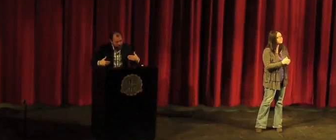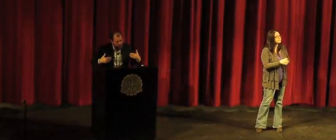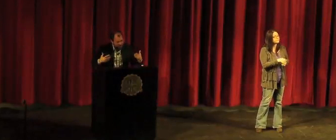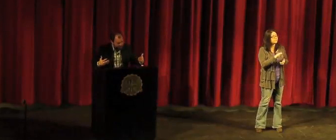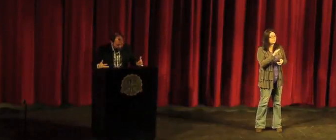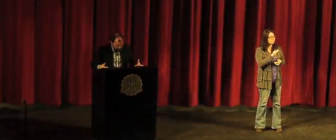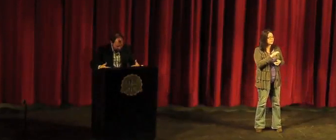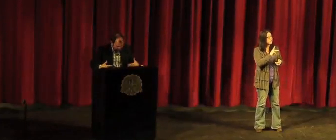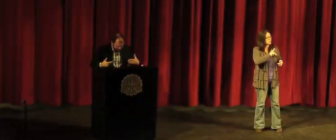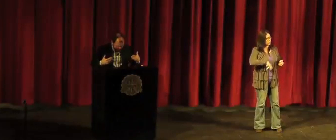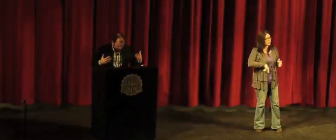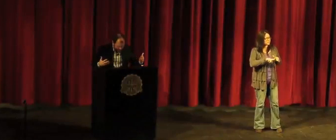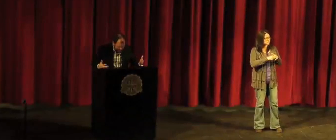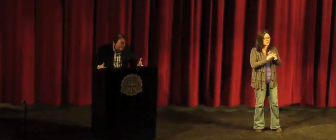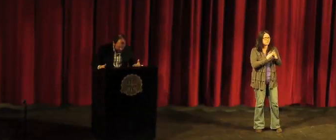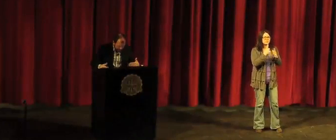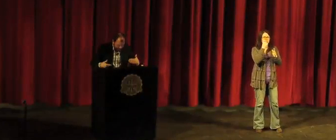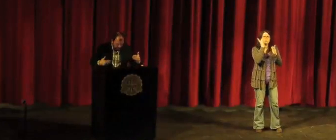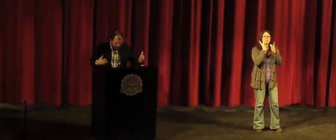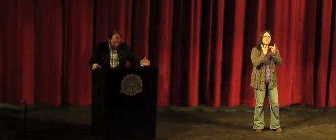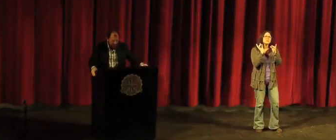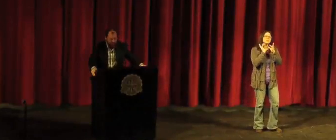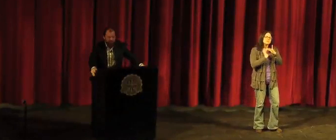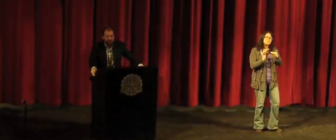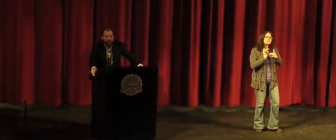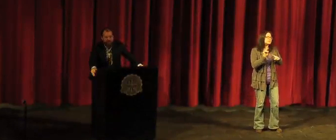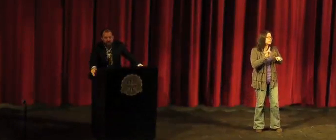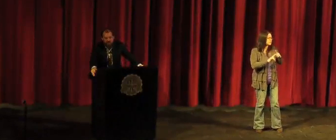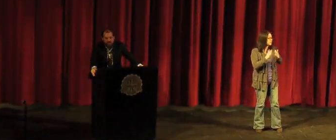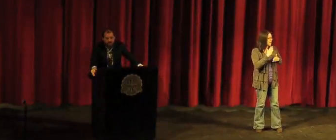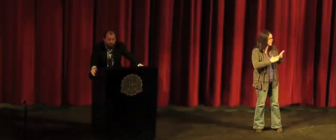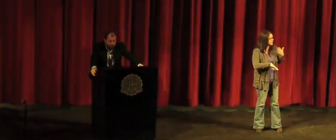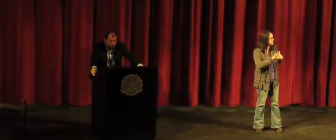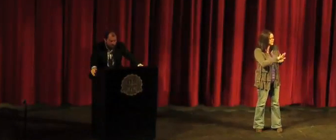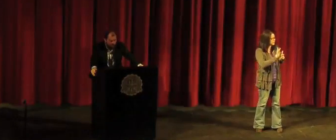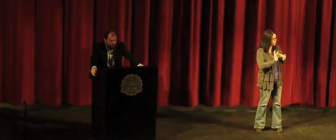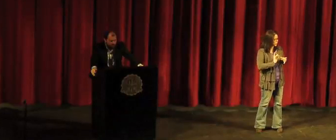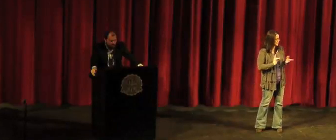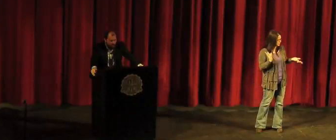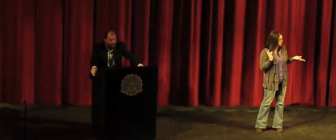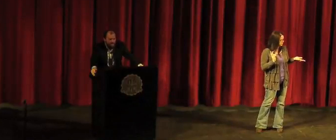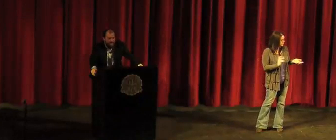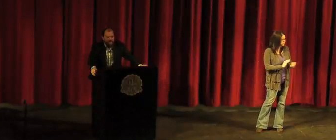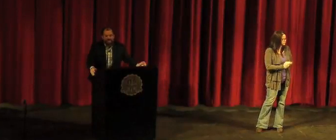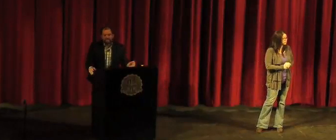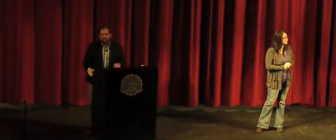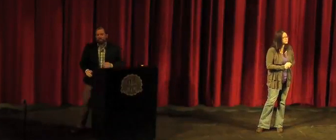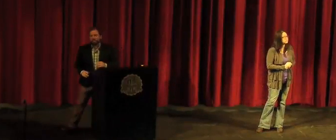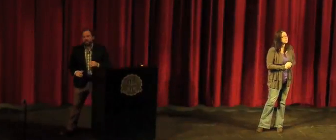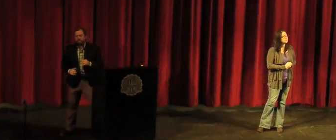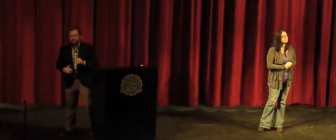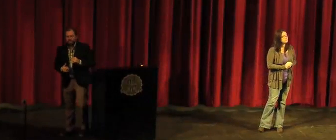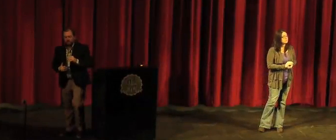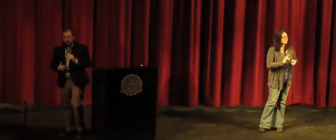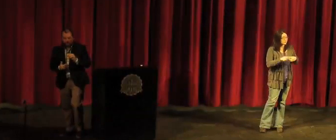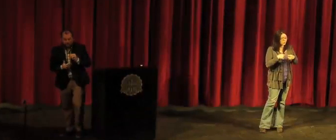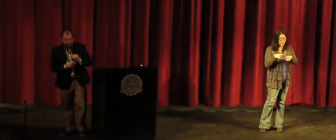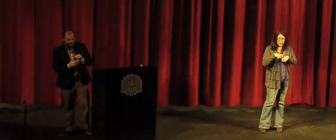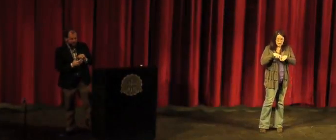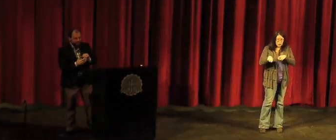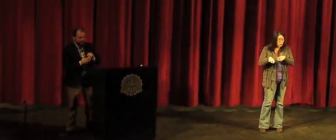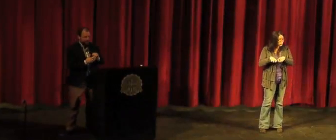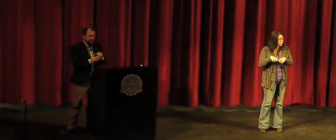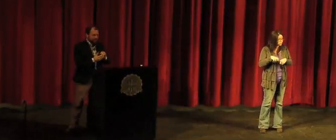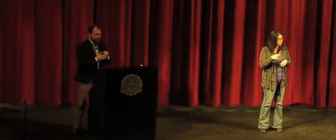starts to recount different aspects of his story. And as he's gluing a piece on the